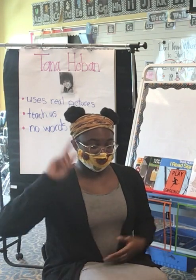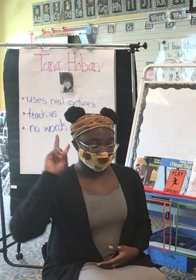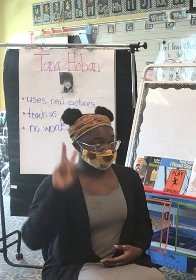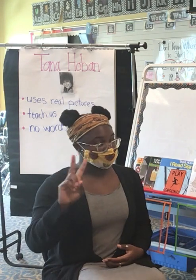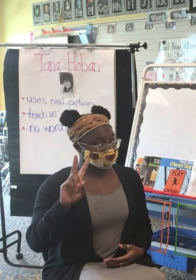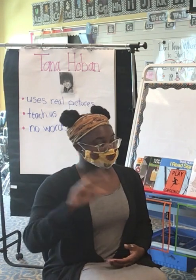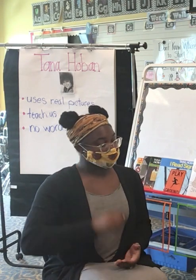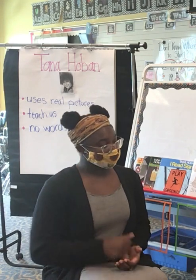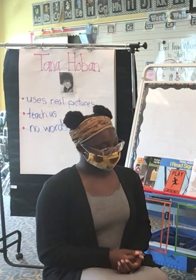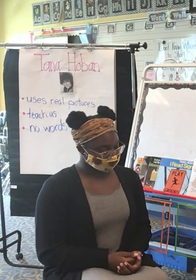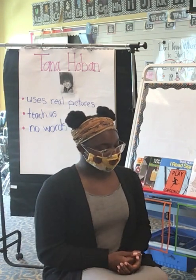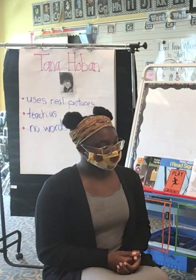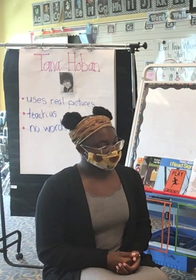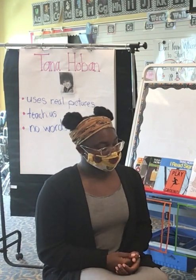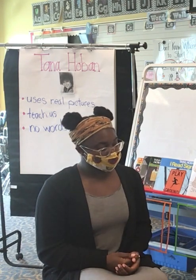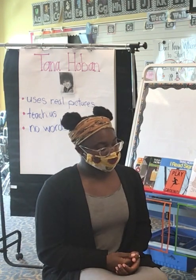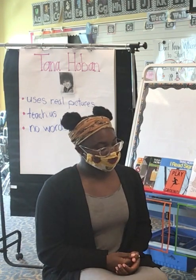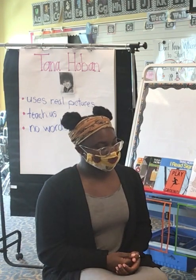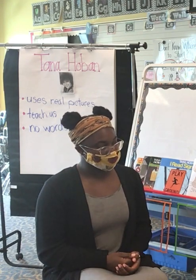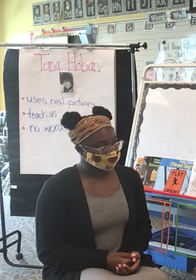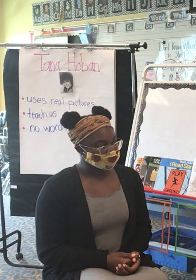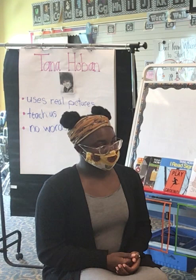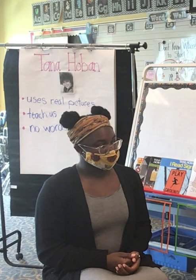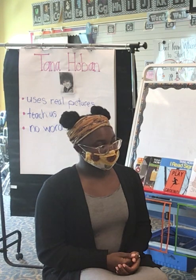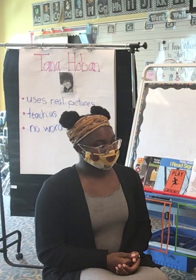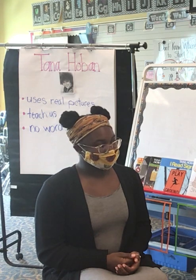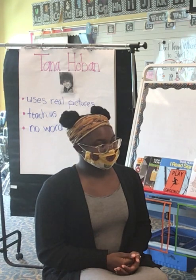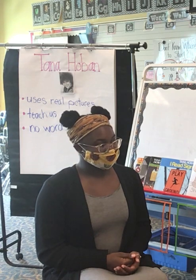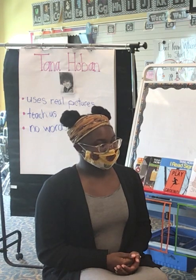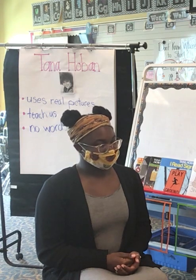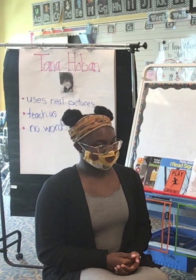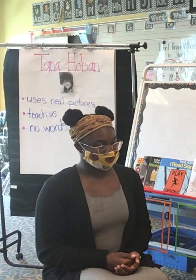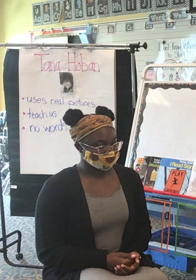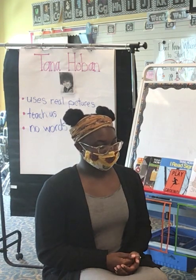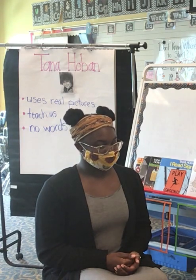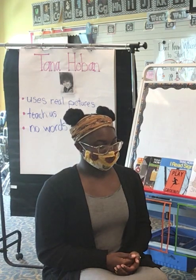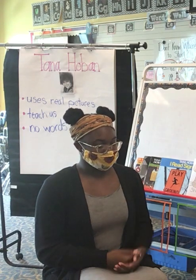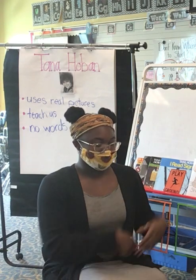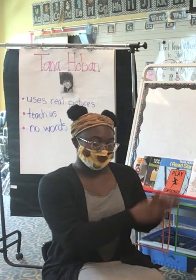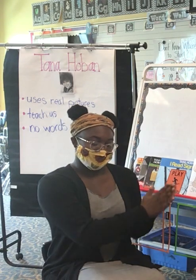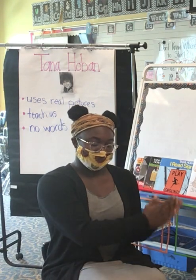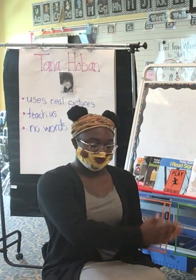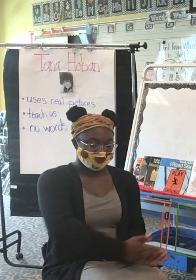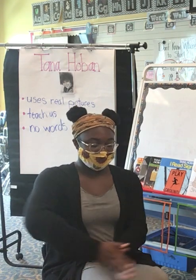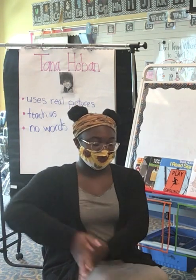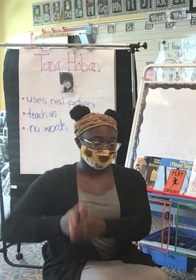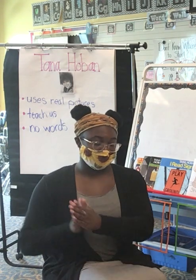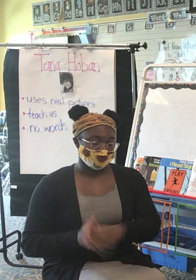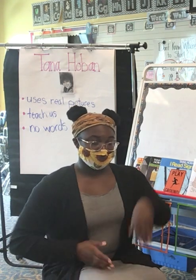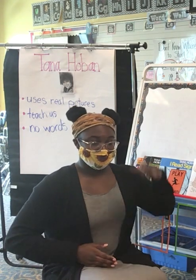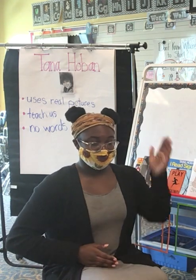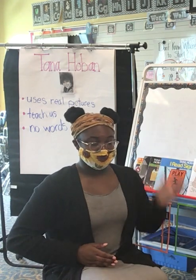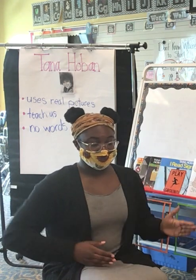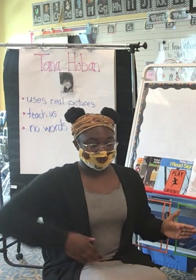Picture, two. Two, good, all right. Oh, I almost chopped it. Sunny.